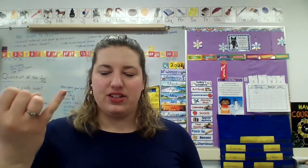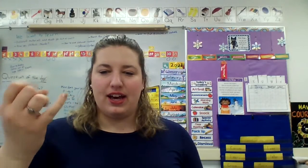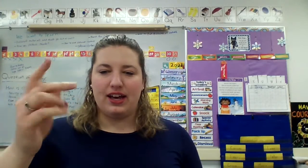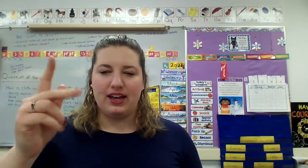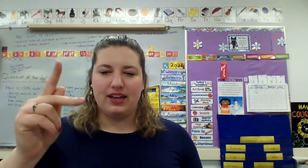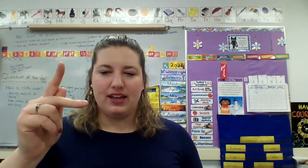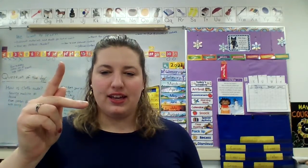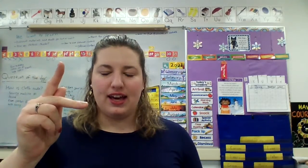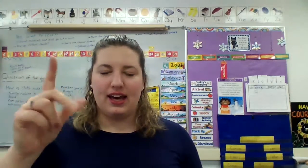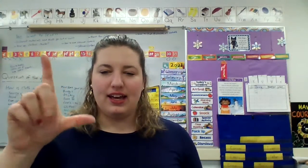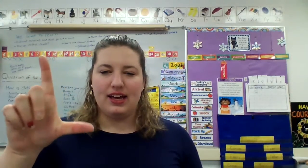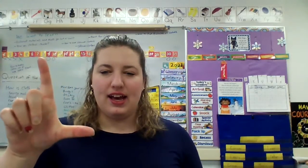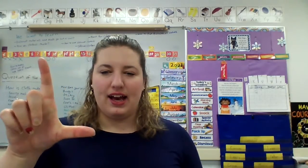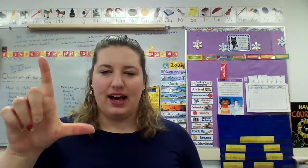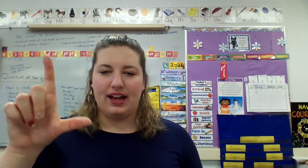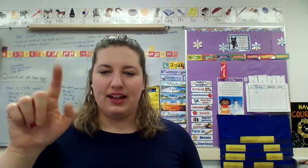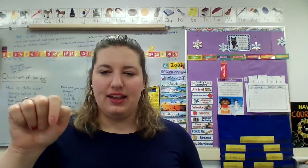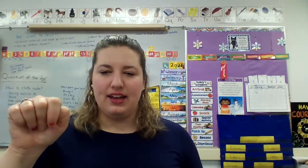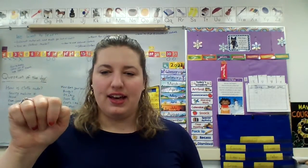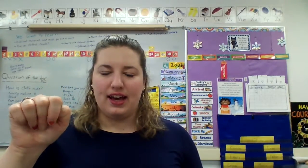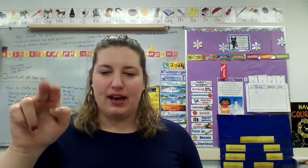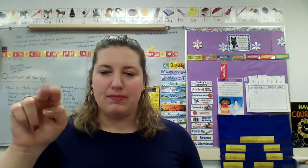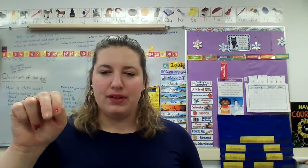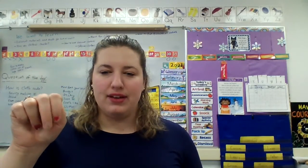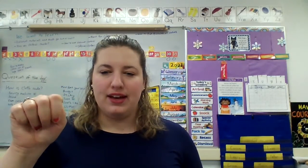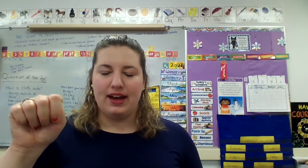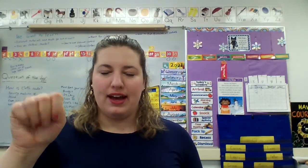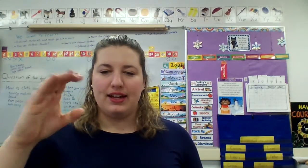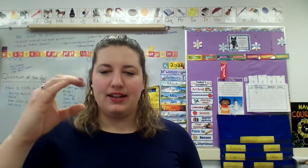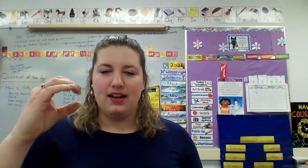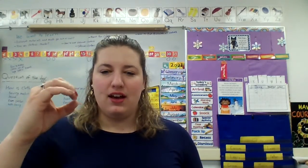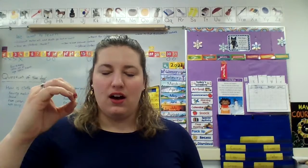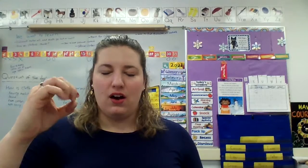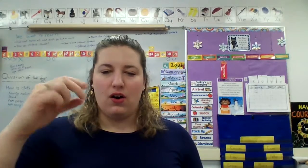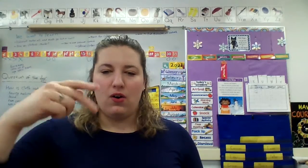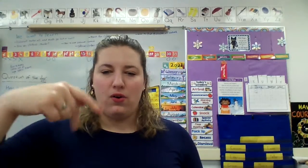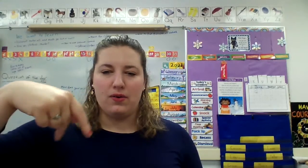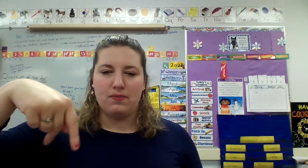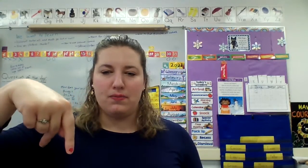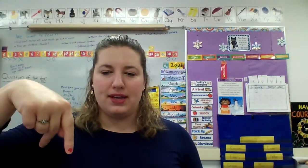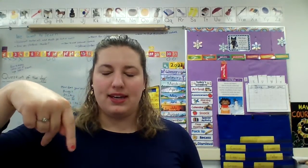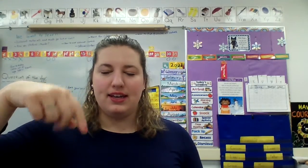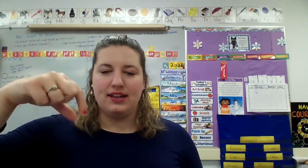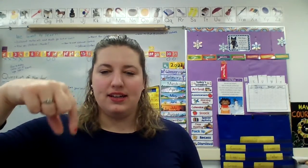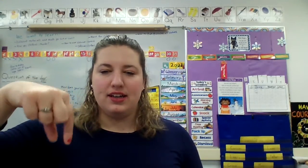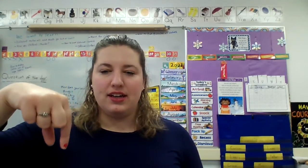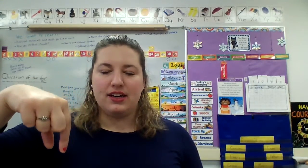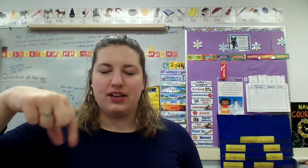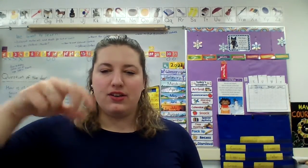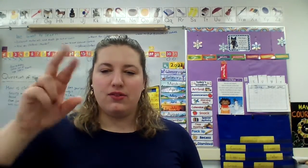J, K, L, M, N, O, P, Q,